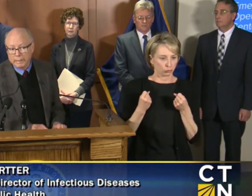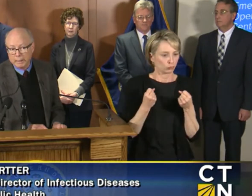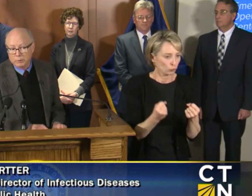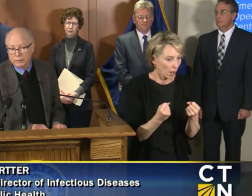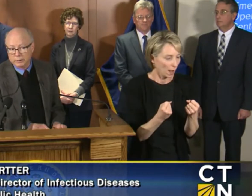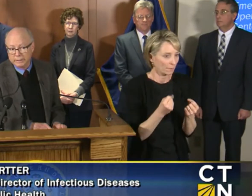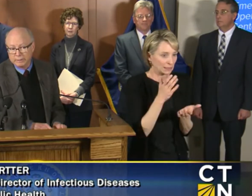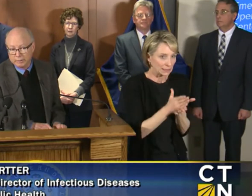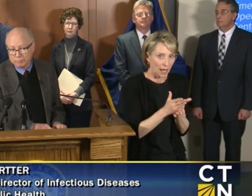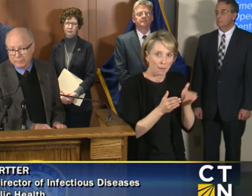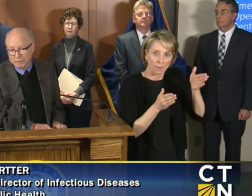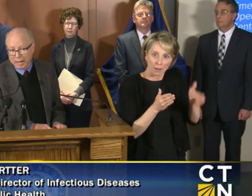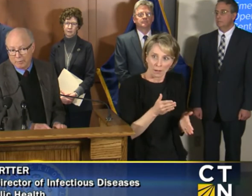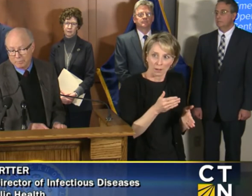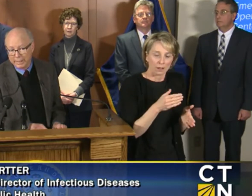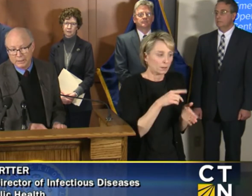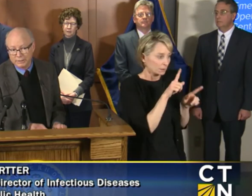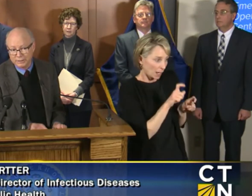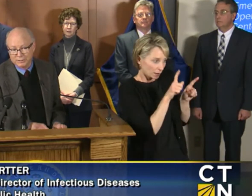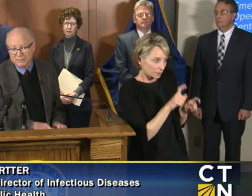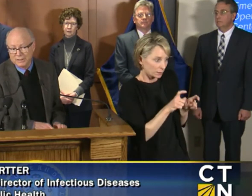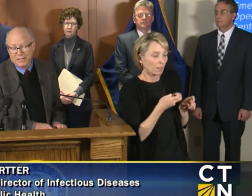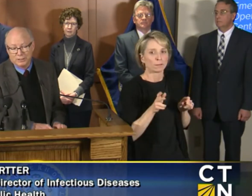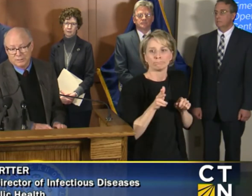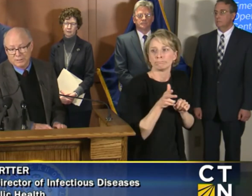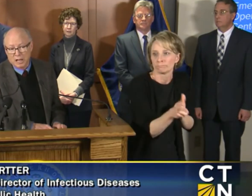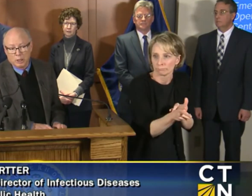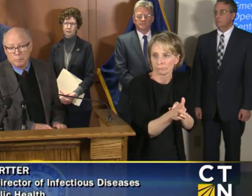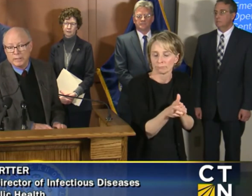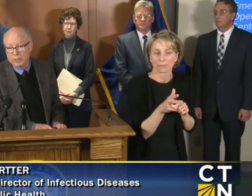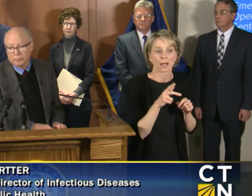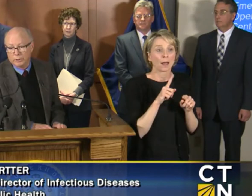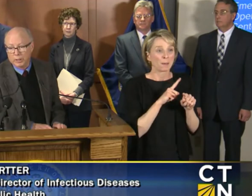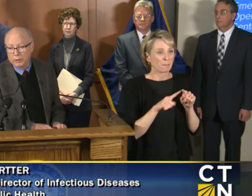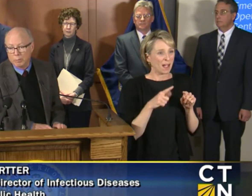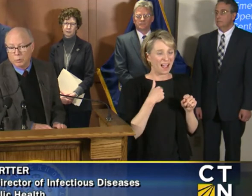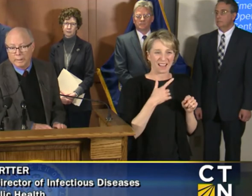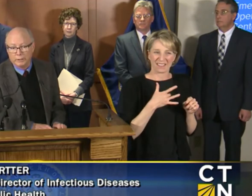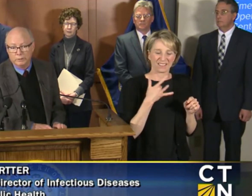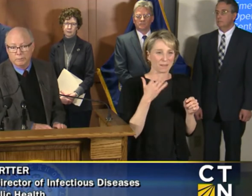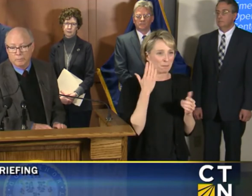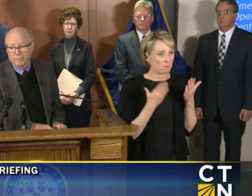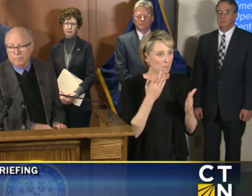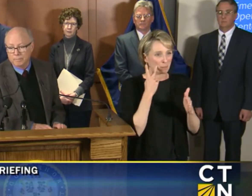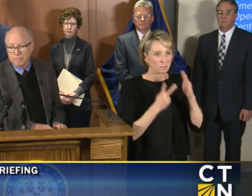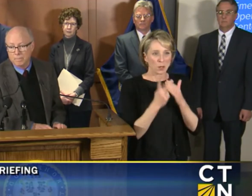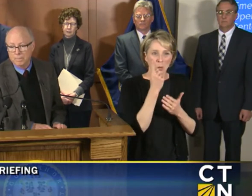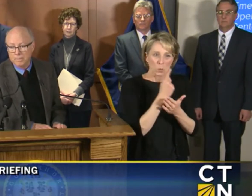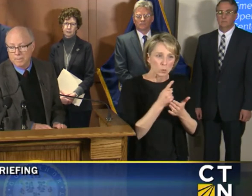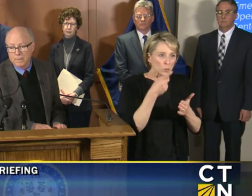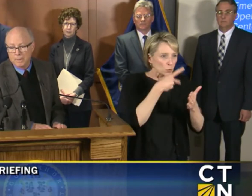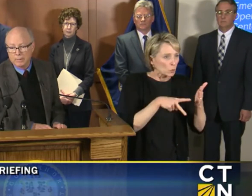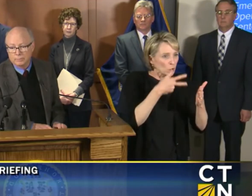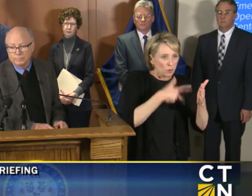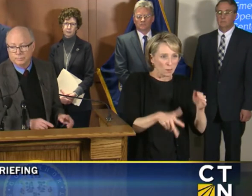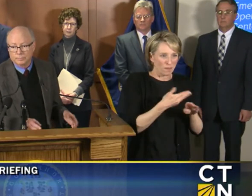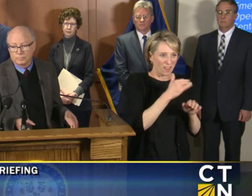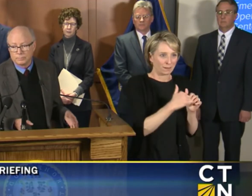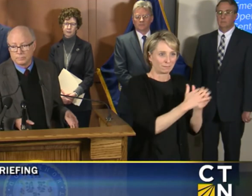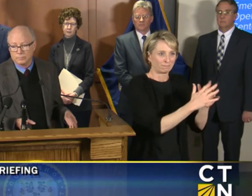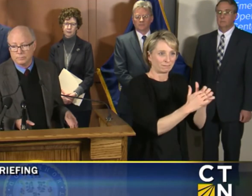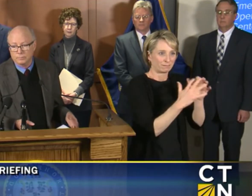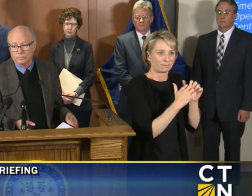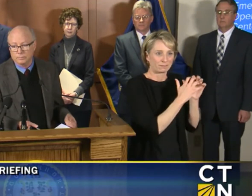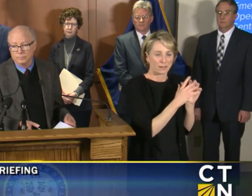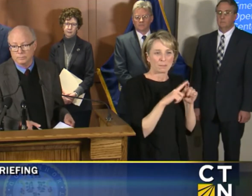we're going to be able to see it. My guess is that's not going to be there for another couple of weeks. Could Commissioner Westby speak